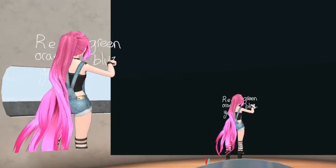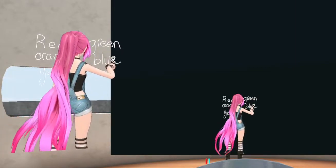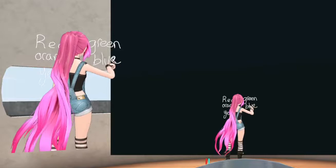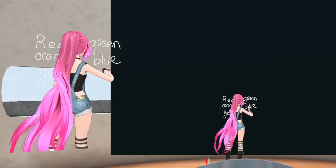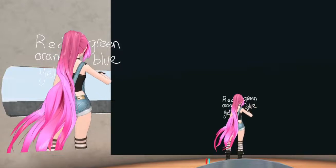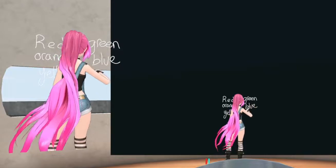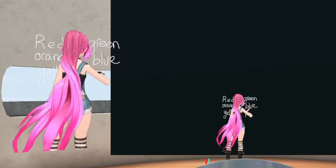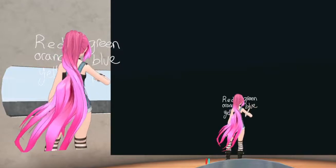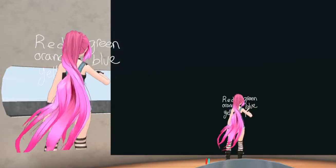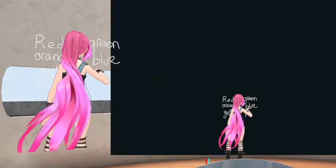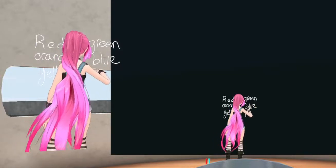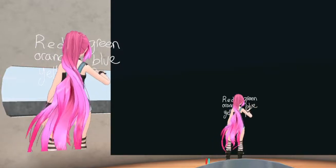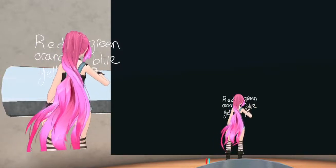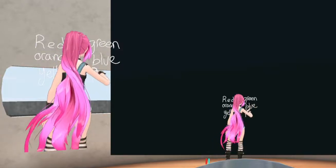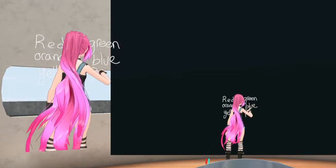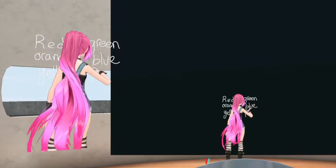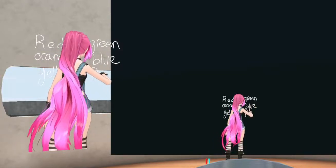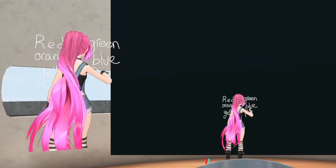Blue,